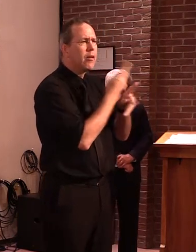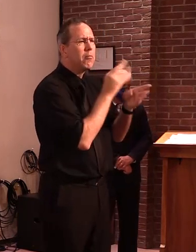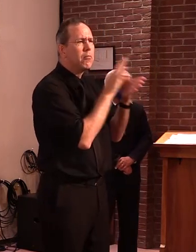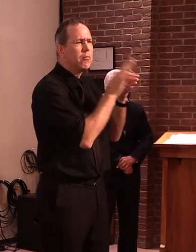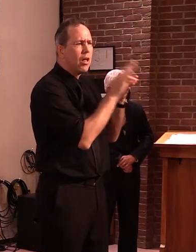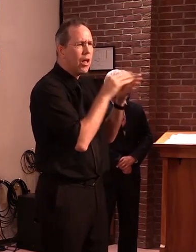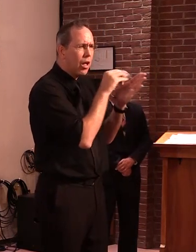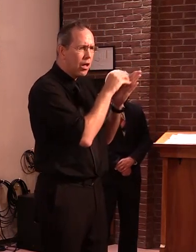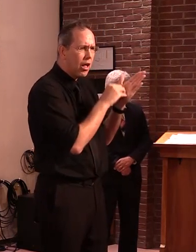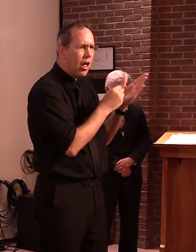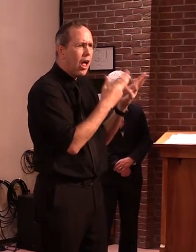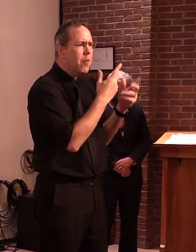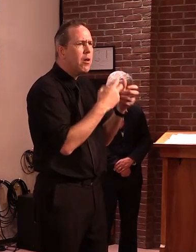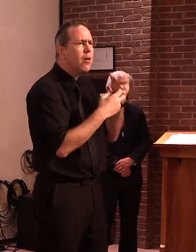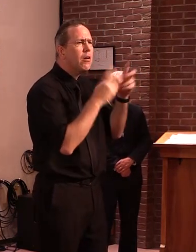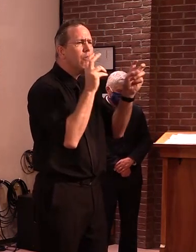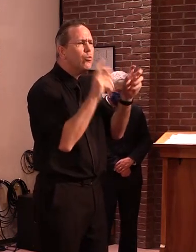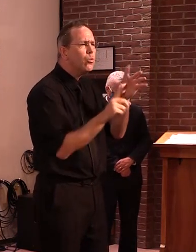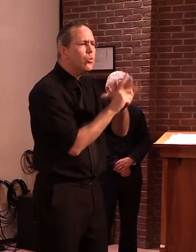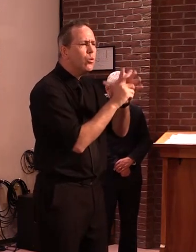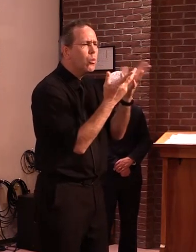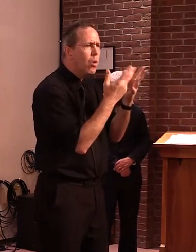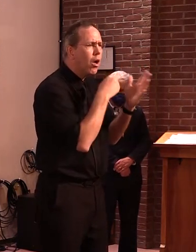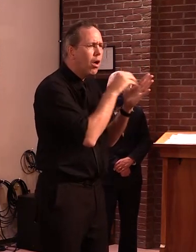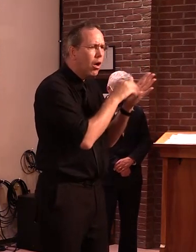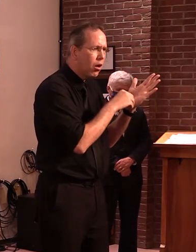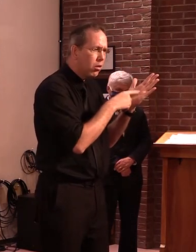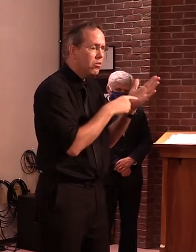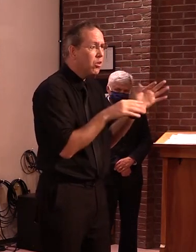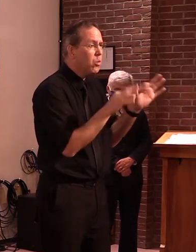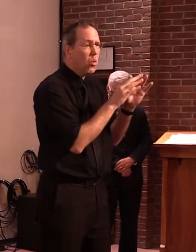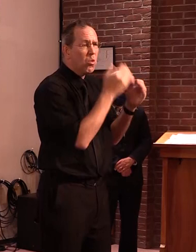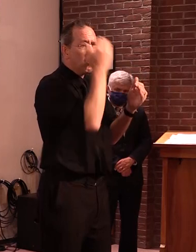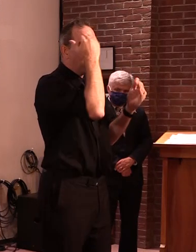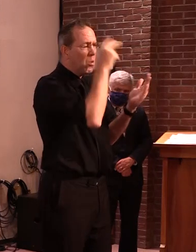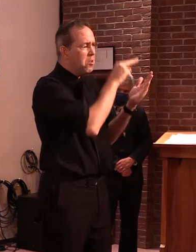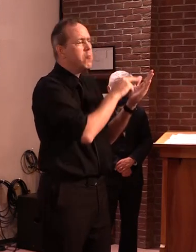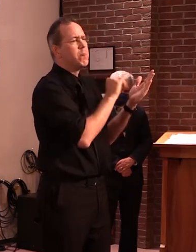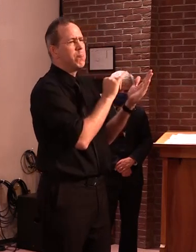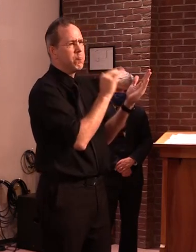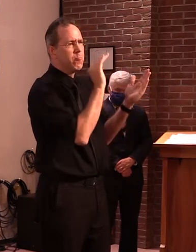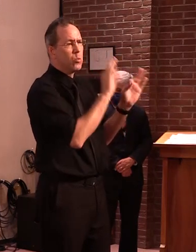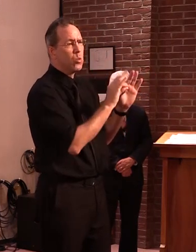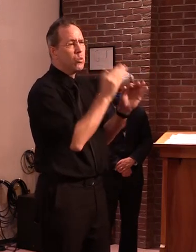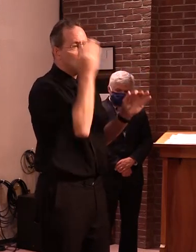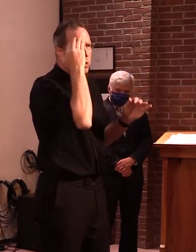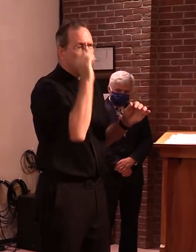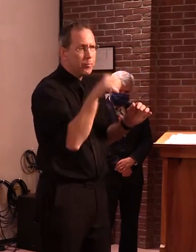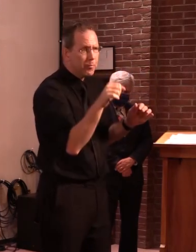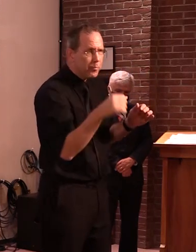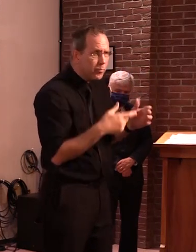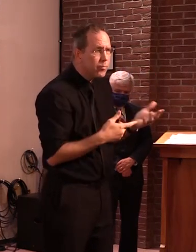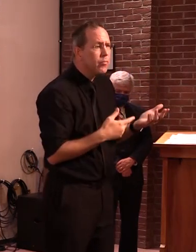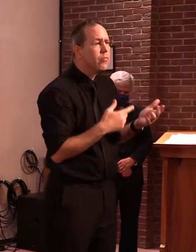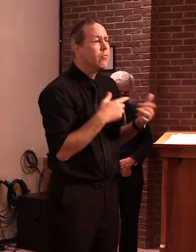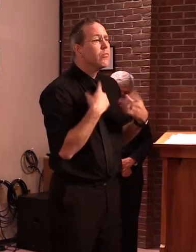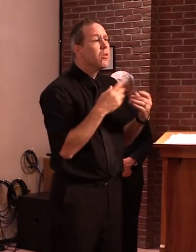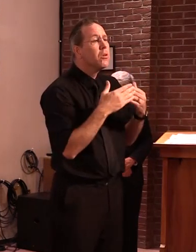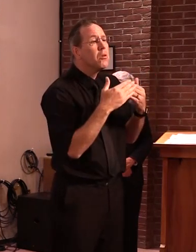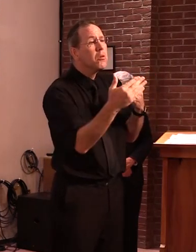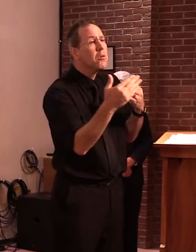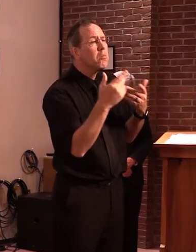it's working well, but I think our hope is that at some point we can pivot away